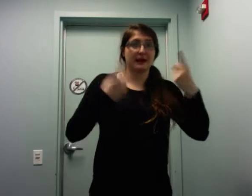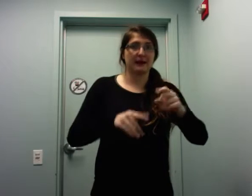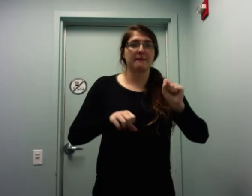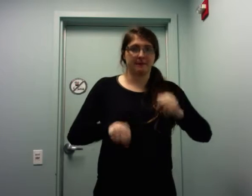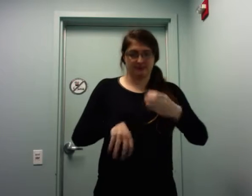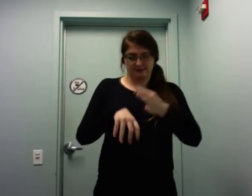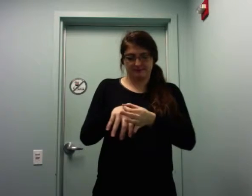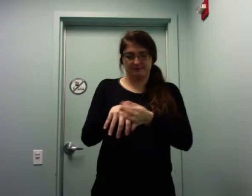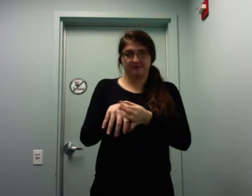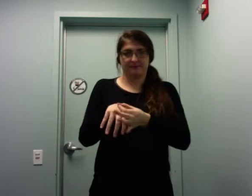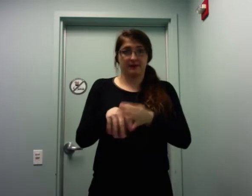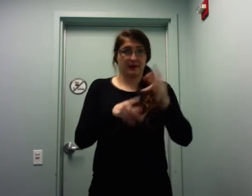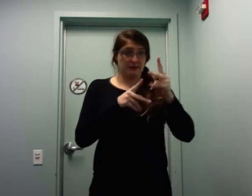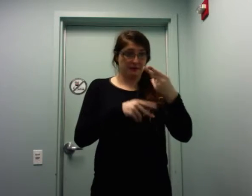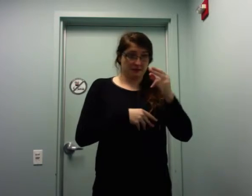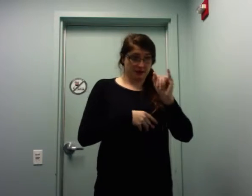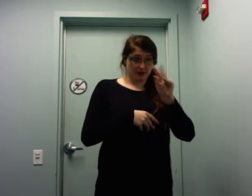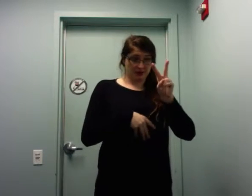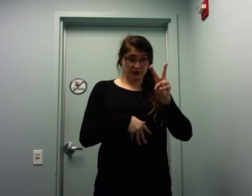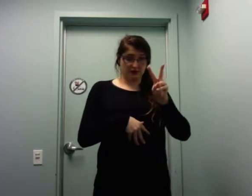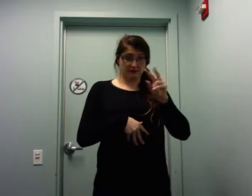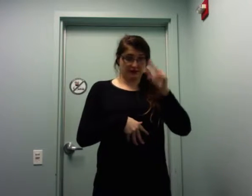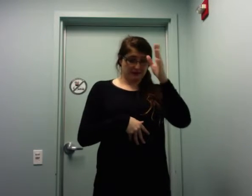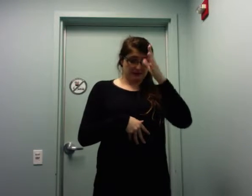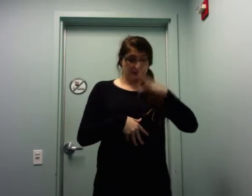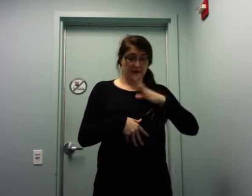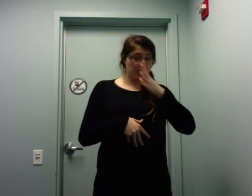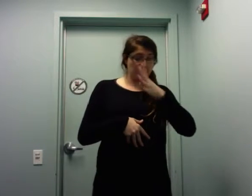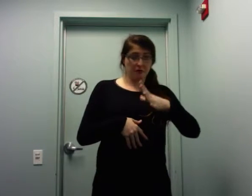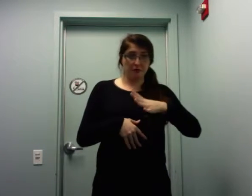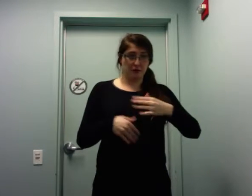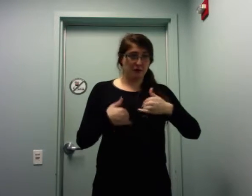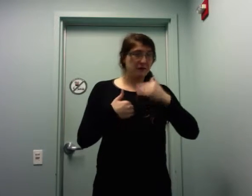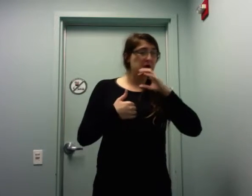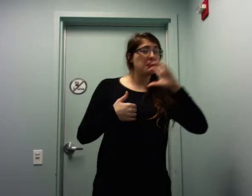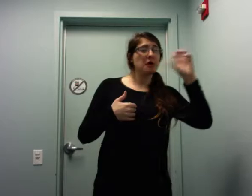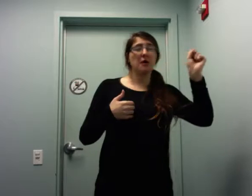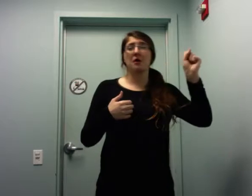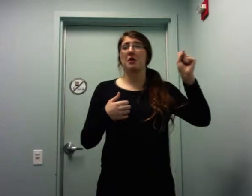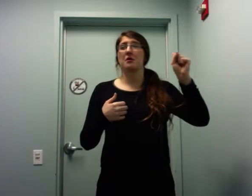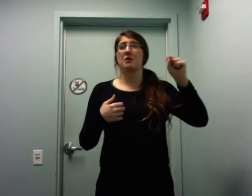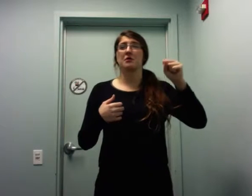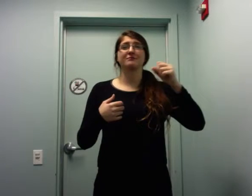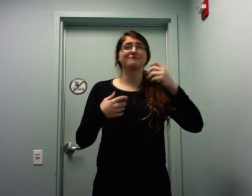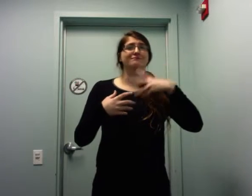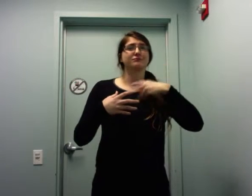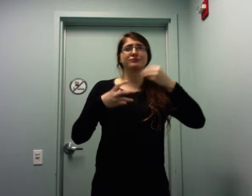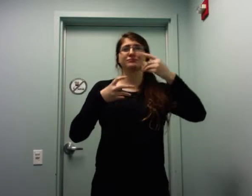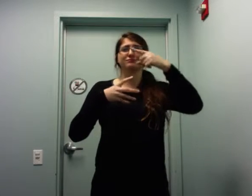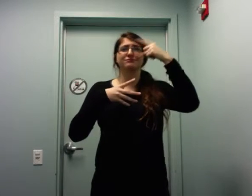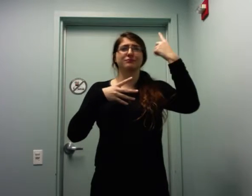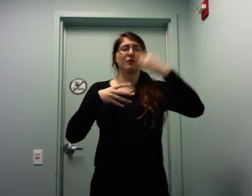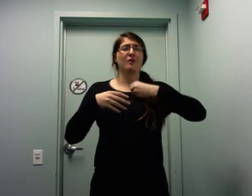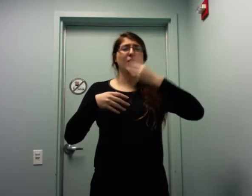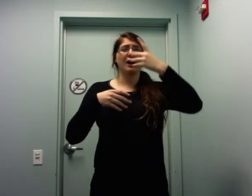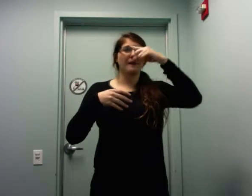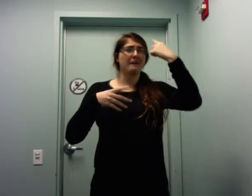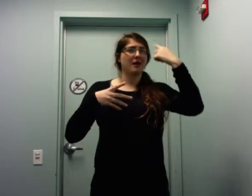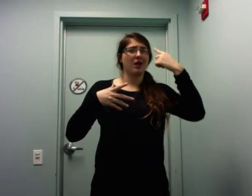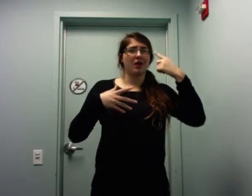with HIV infection, men, women, young, old, white, black, Hispanic, Oriental, all persons can